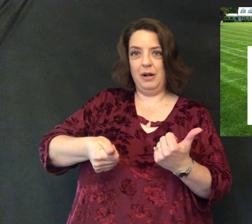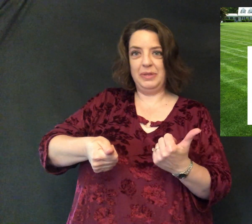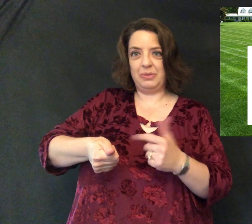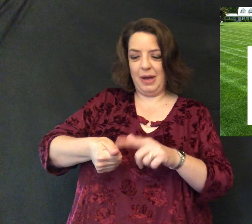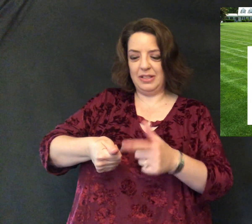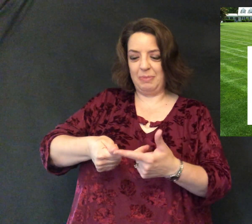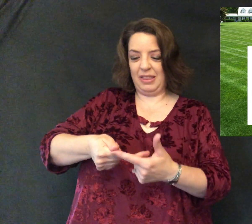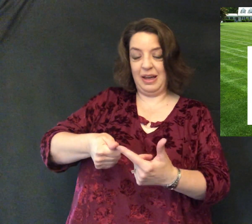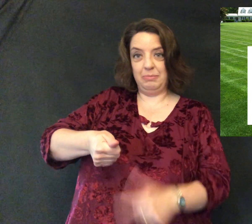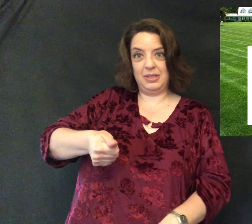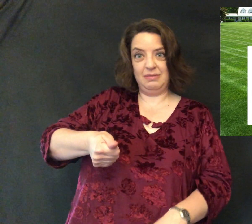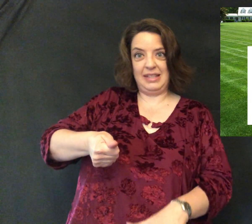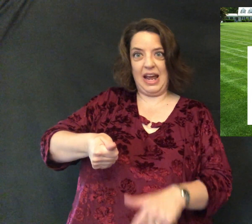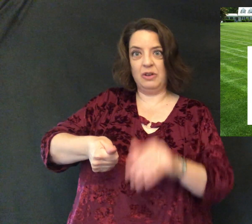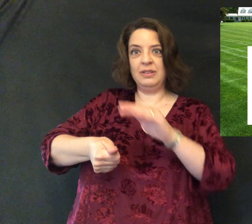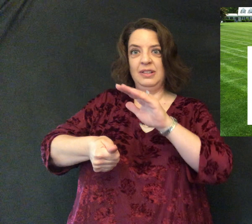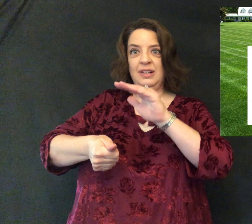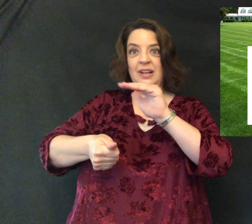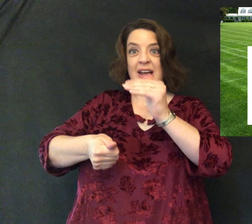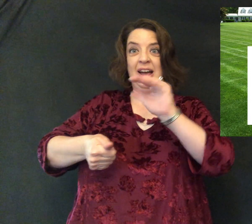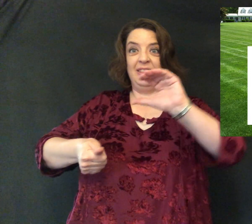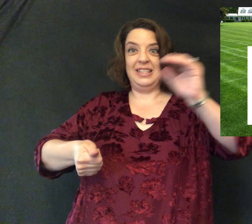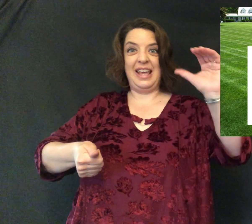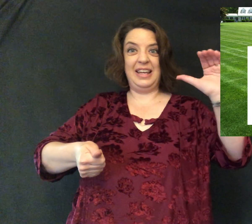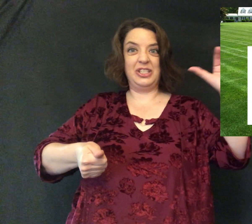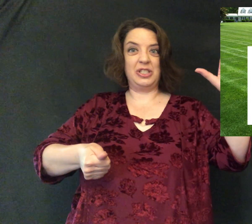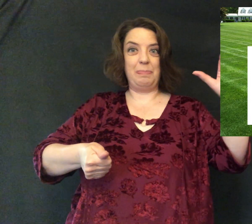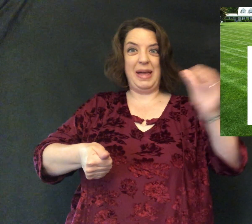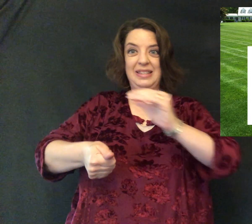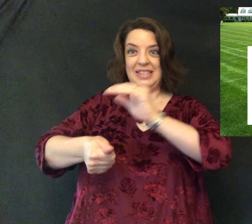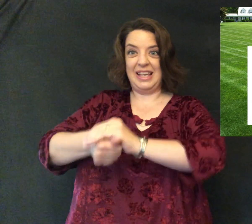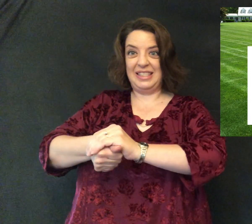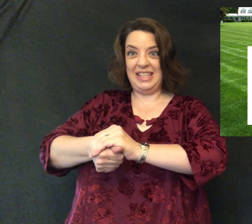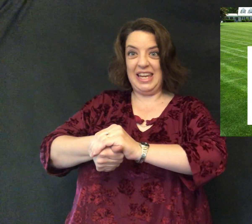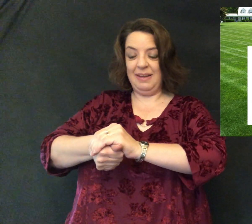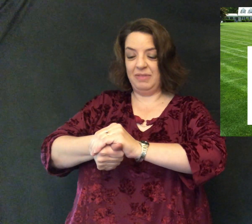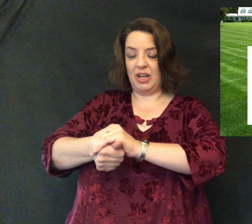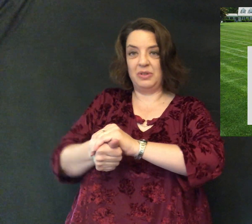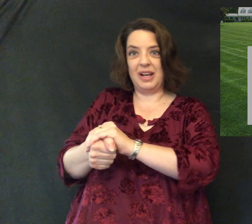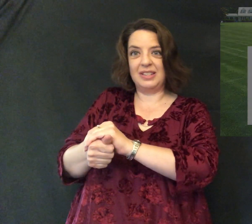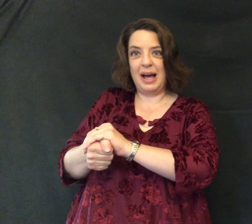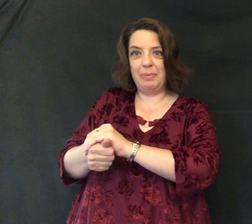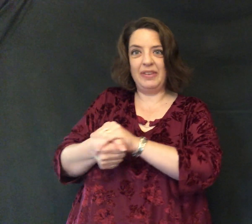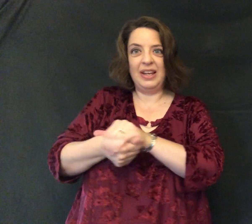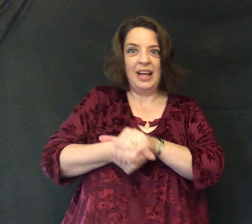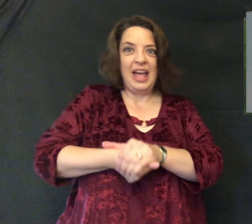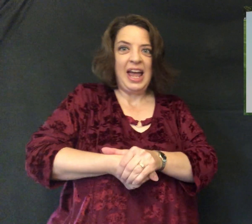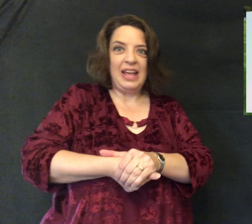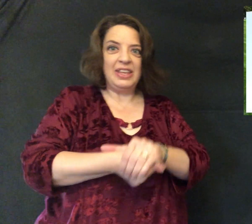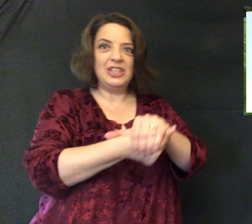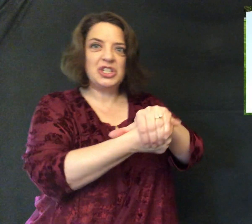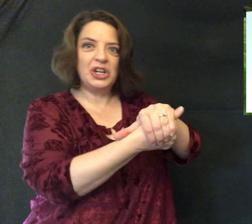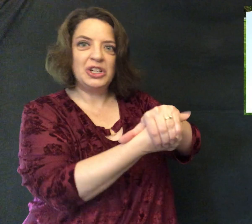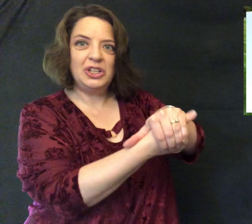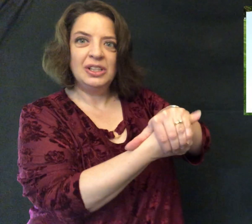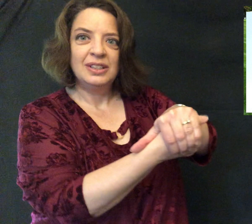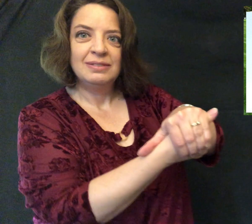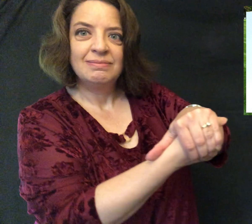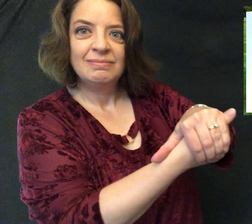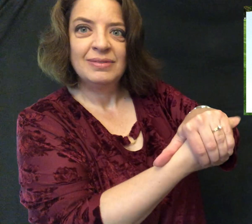this way, so my thumb's down. This hand is just a bent C that goes on top of it, and then the turtle